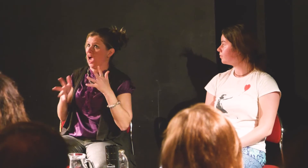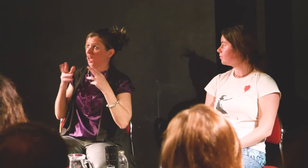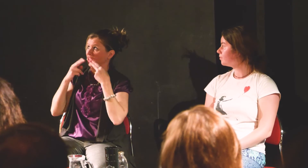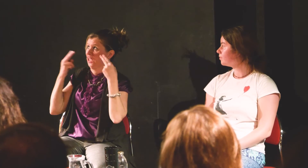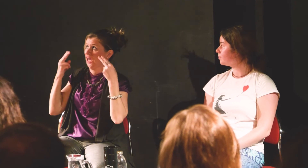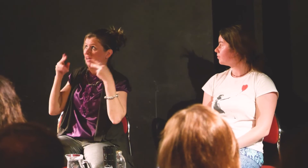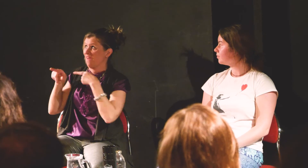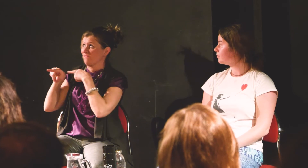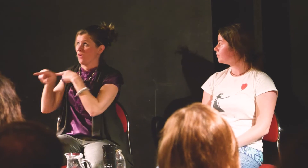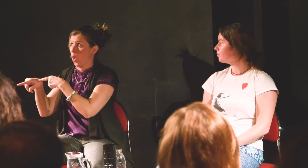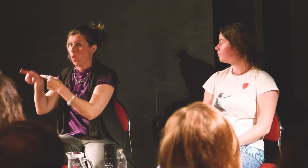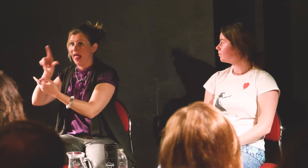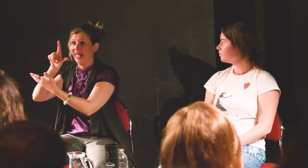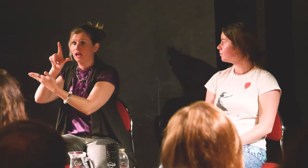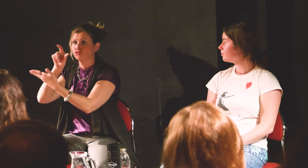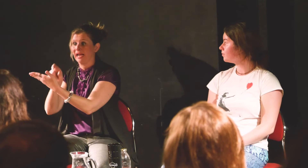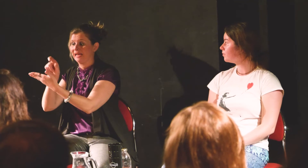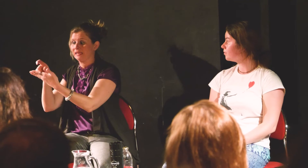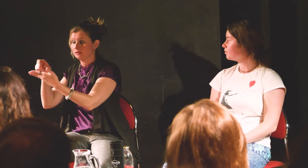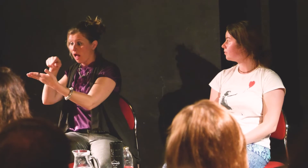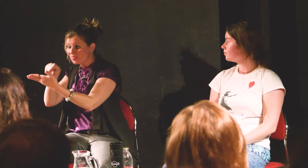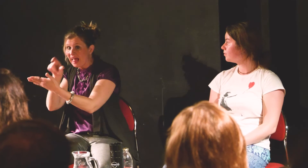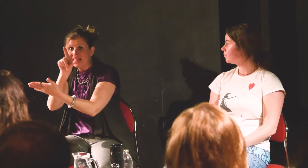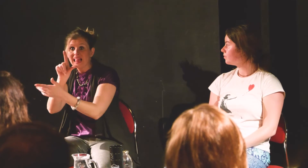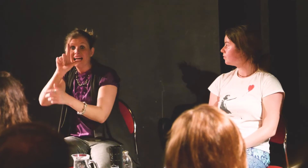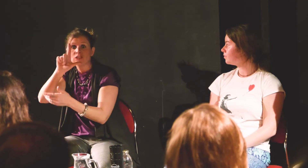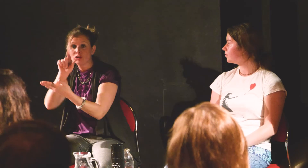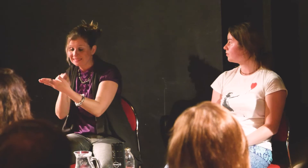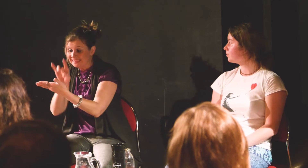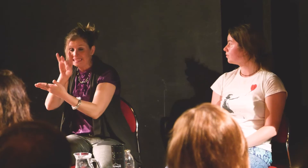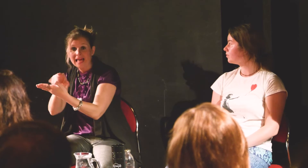encourage us to come along and sign sing. We're like, what? But now we're following the lyrics